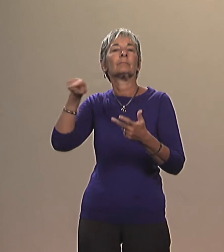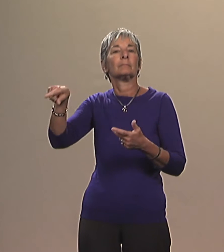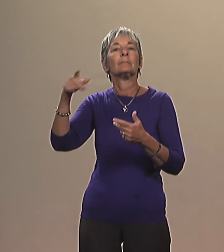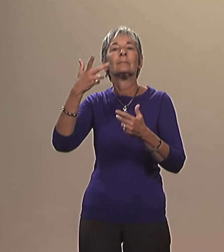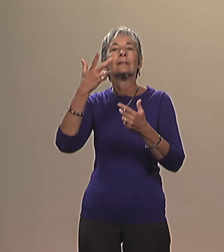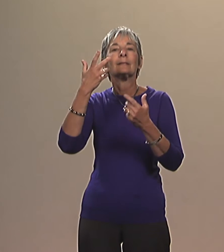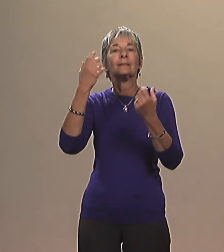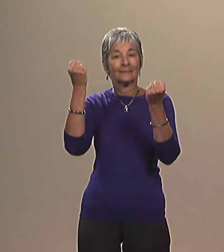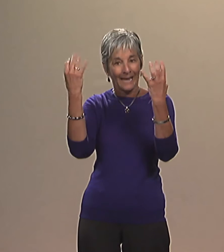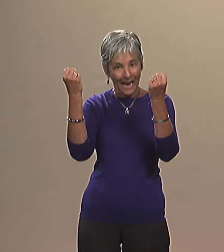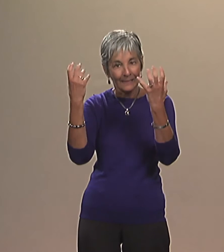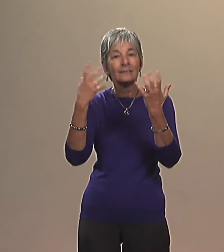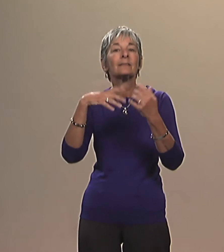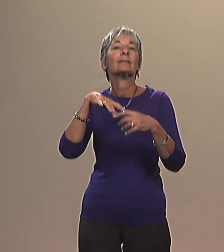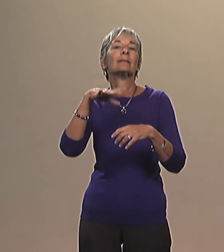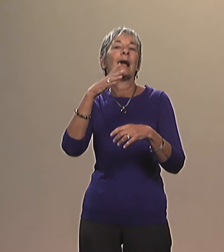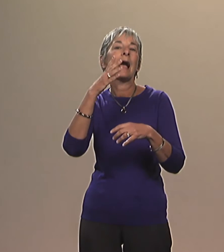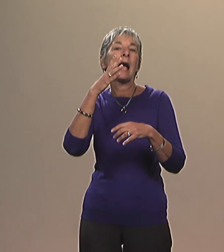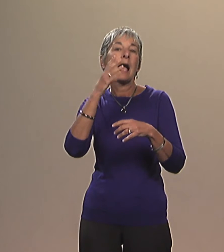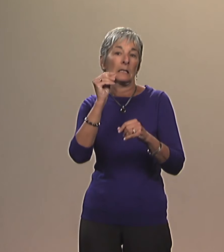language as well as speaking for communication.